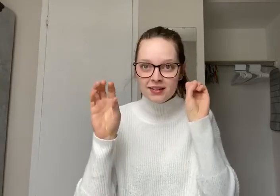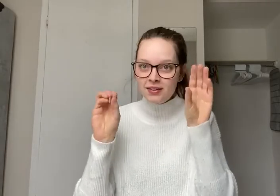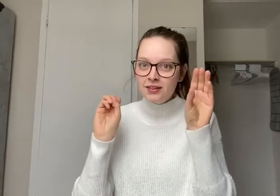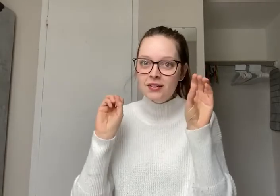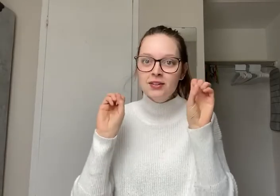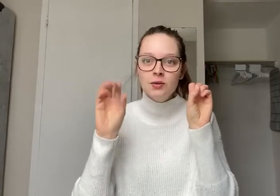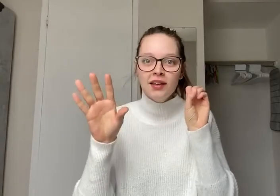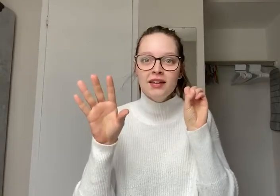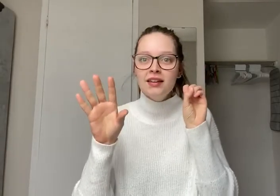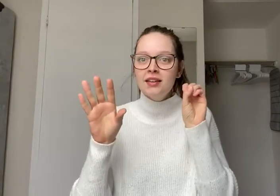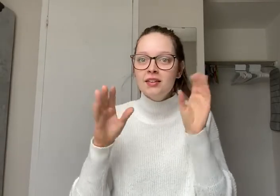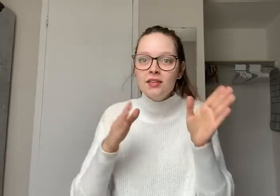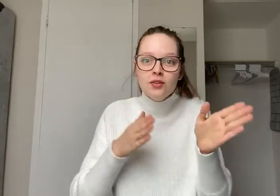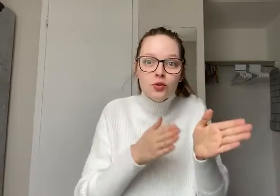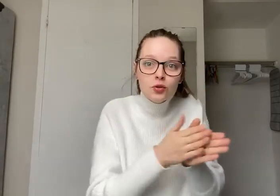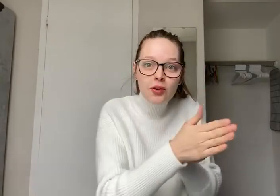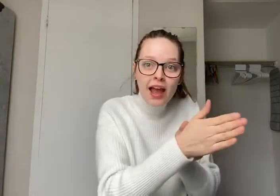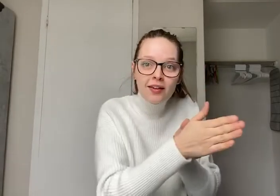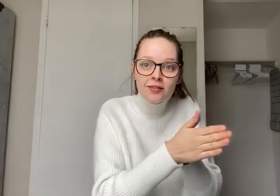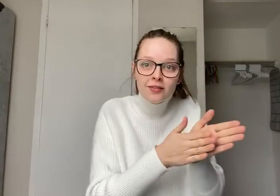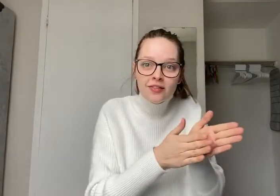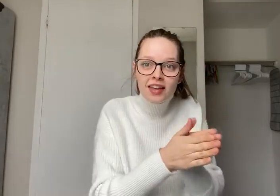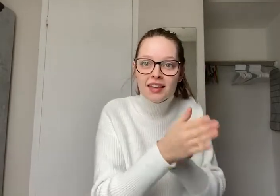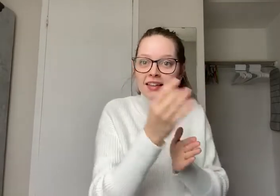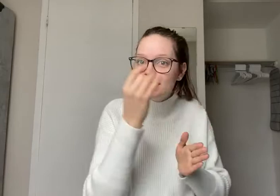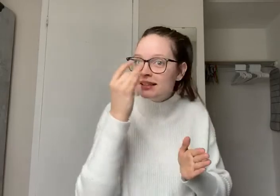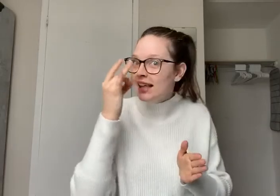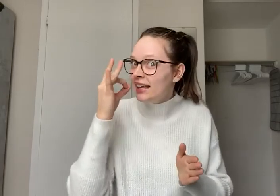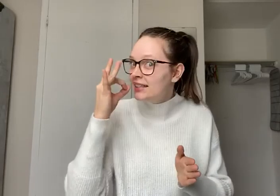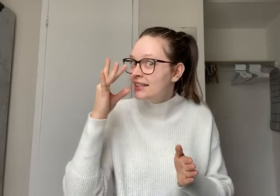Twinkle, twinkle, traffic lights,